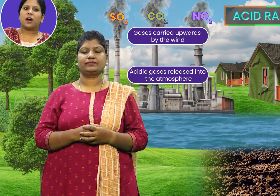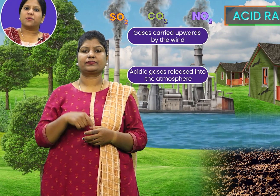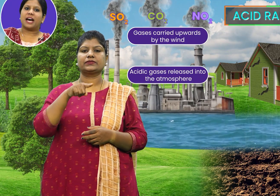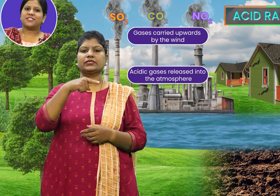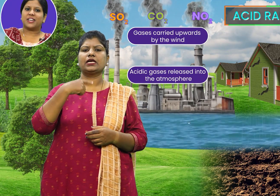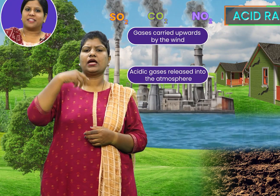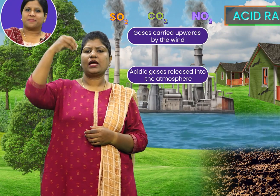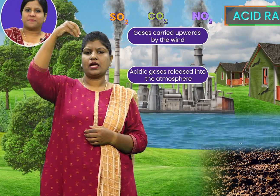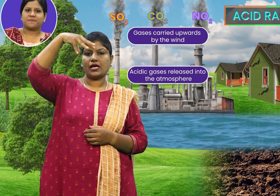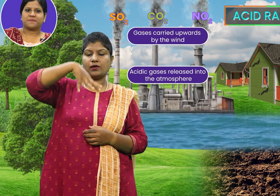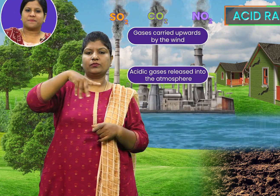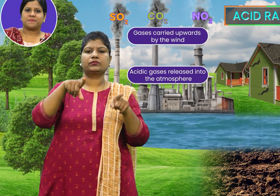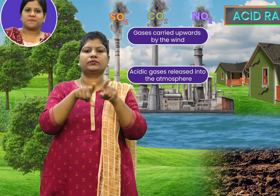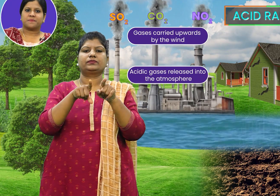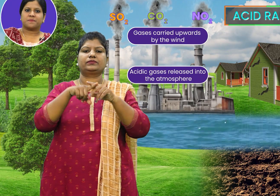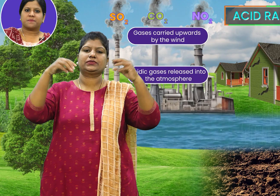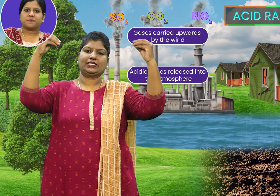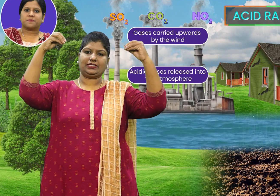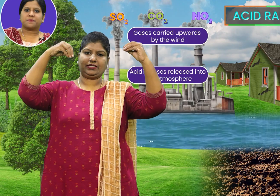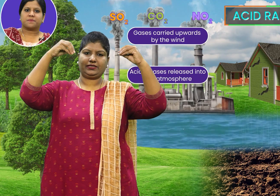and come down as rain,